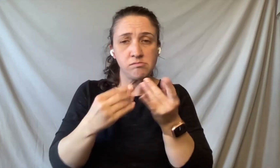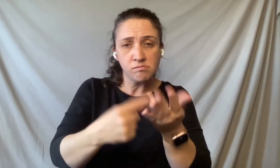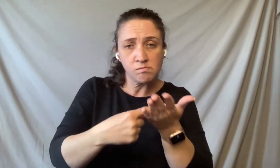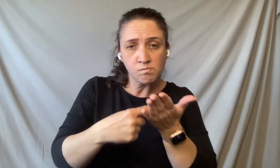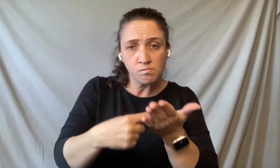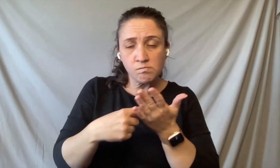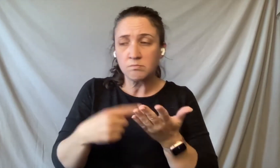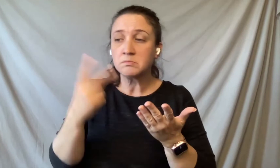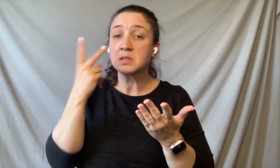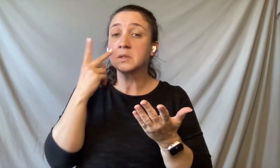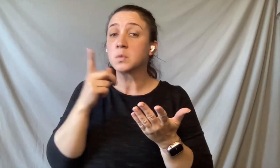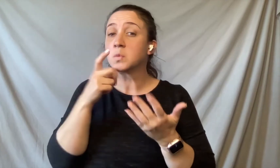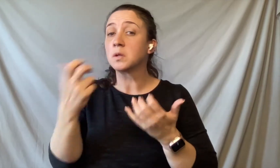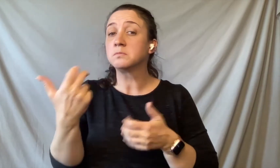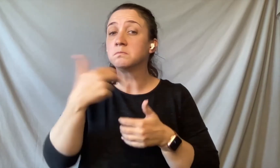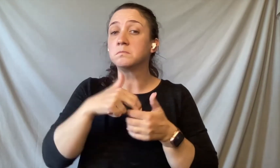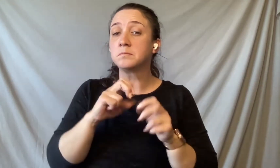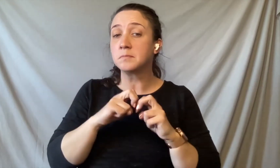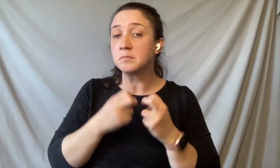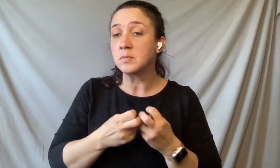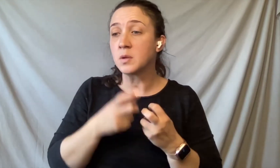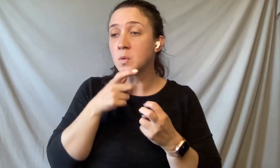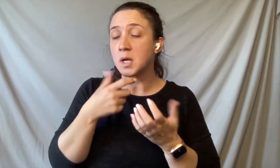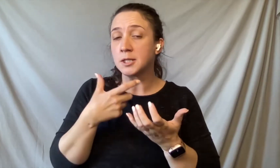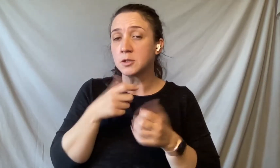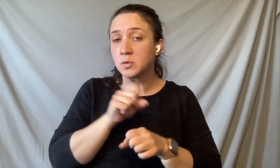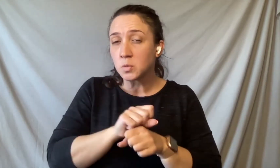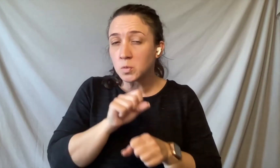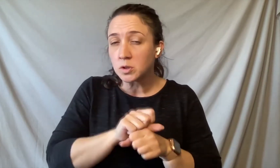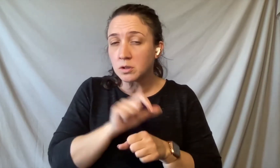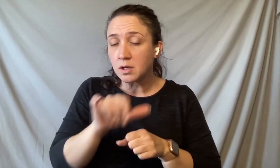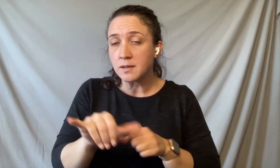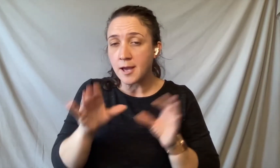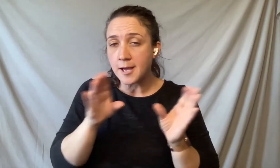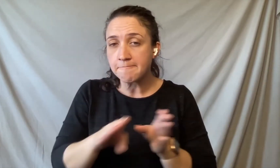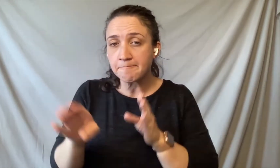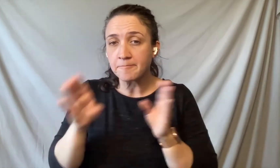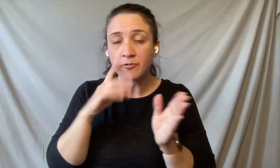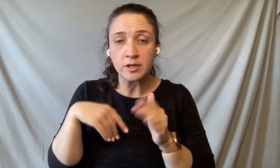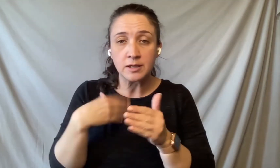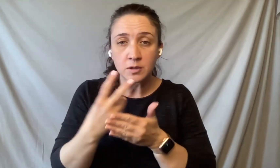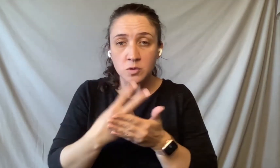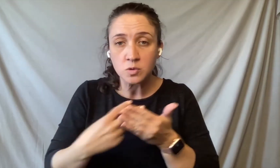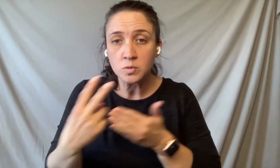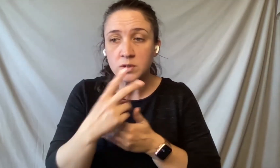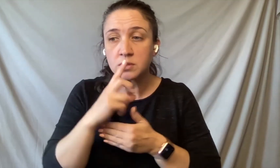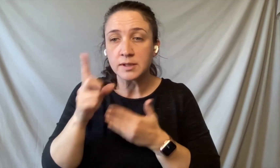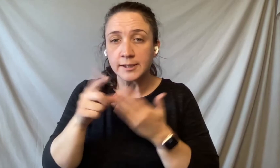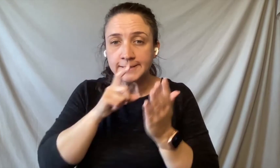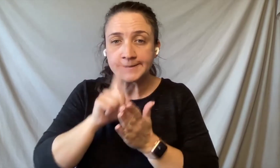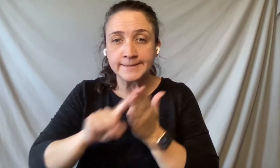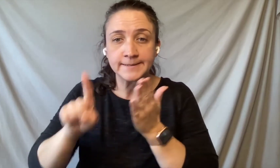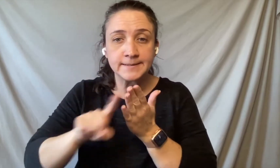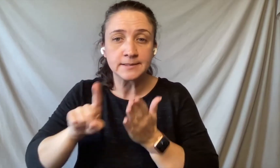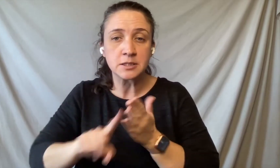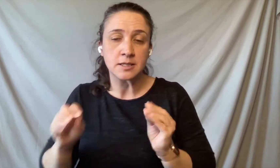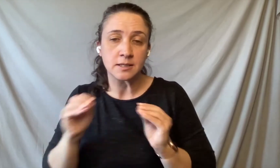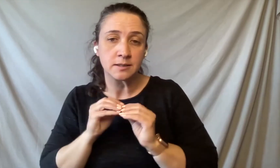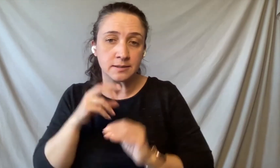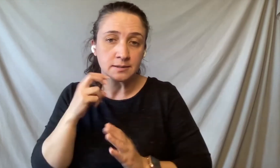on that committee and work together for the next 2 weeks and diving deeper. And we know we're going to be getting that